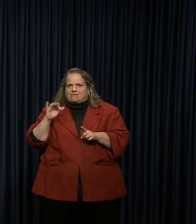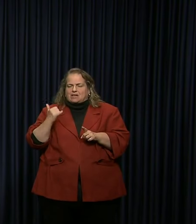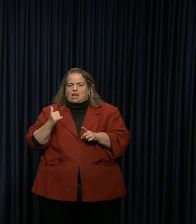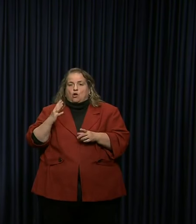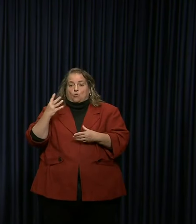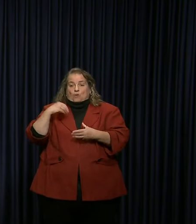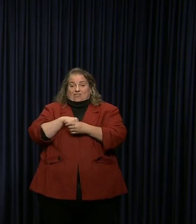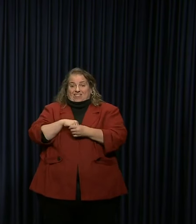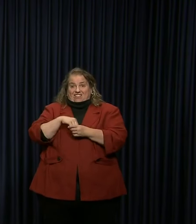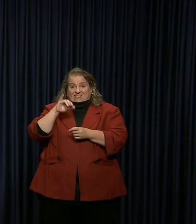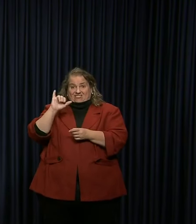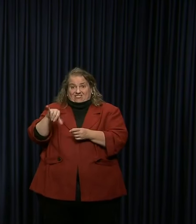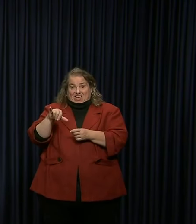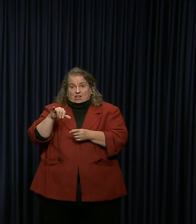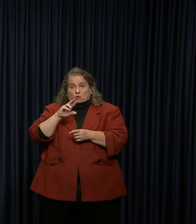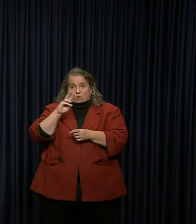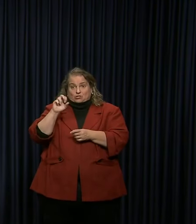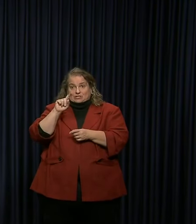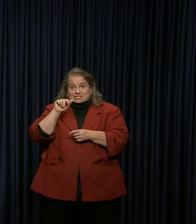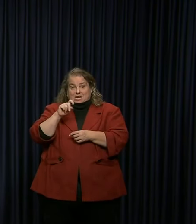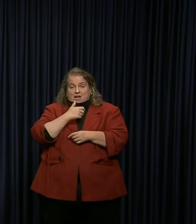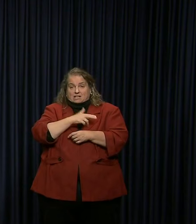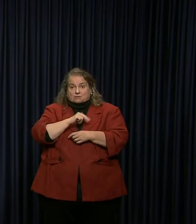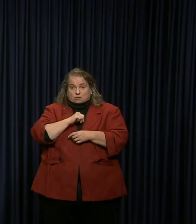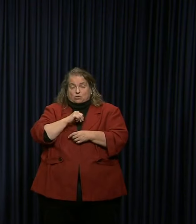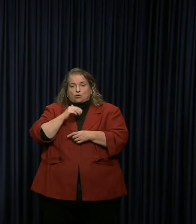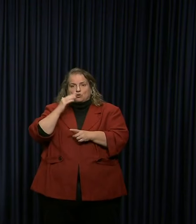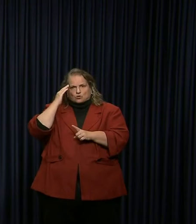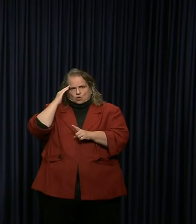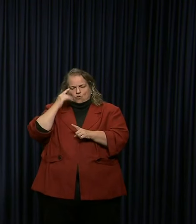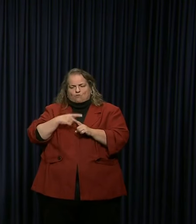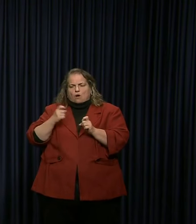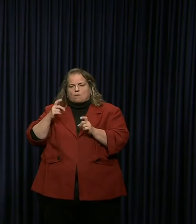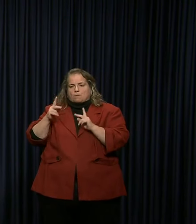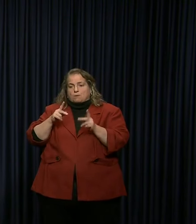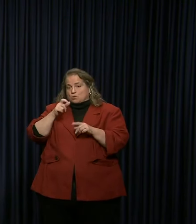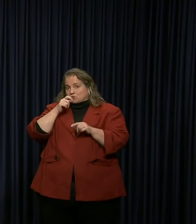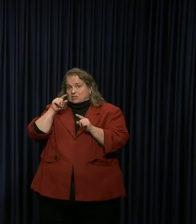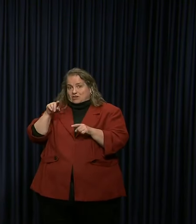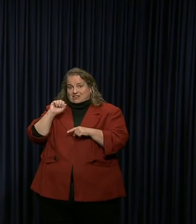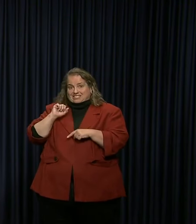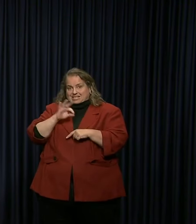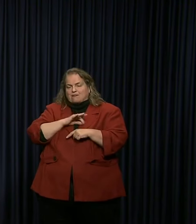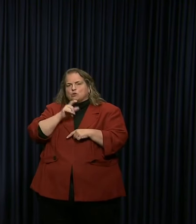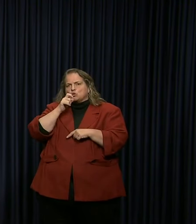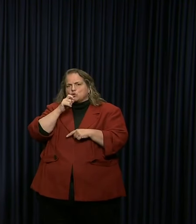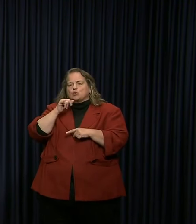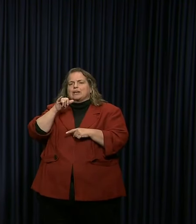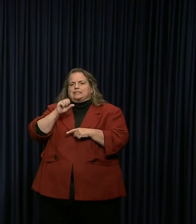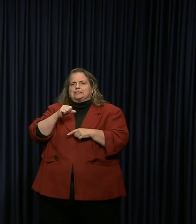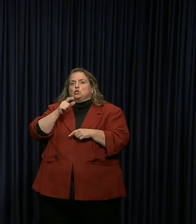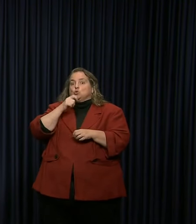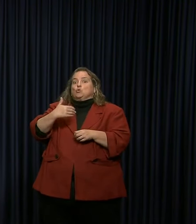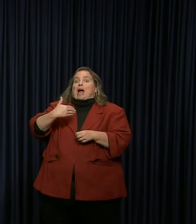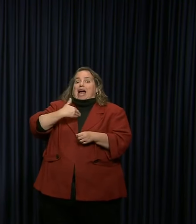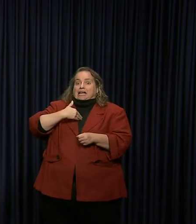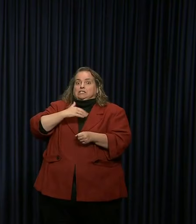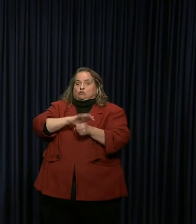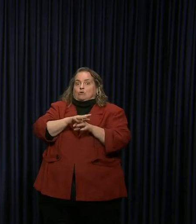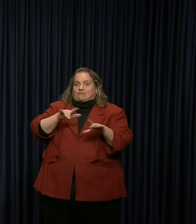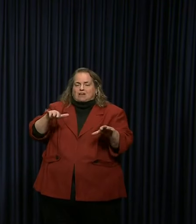this facility that they knew, especially from a staff standpoint, who would test positive so that they weren't spreading the virus